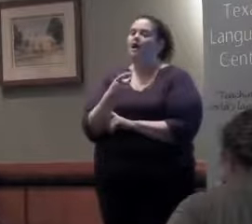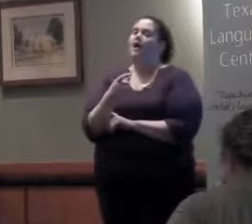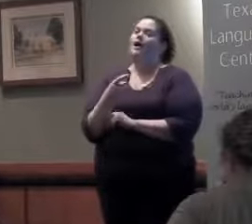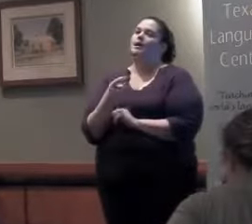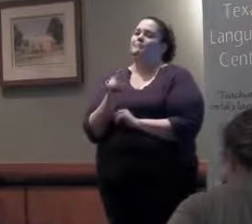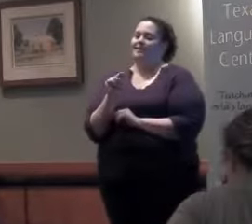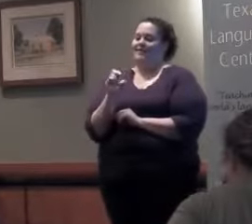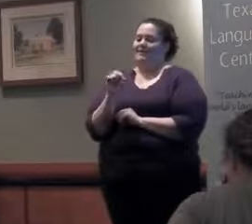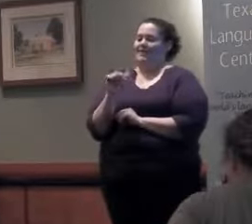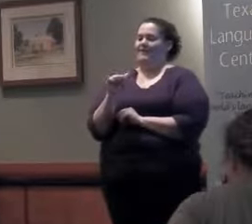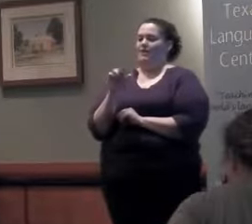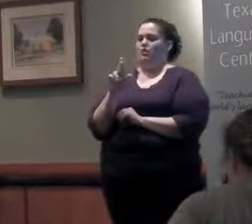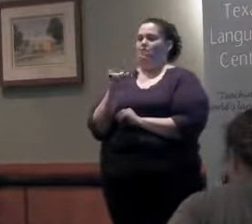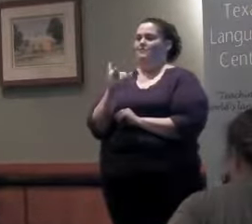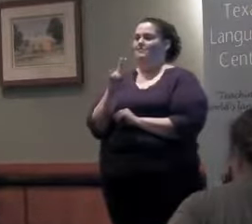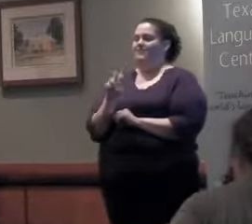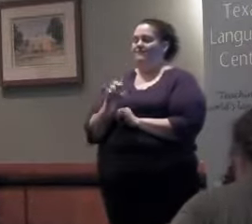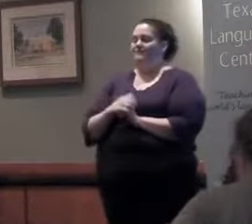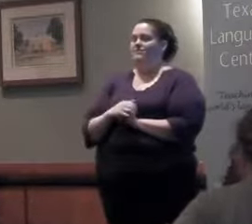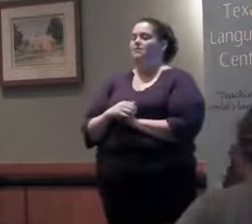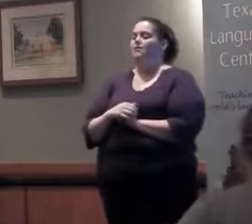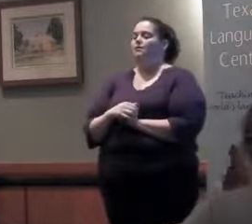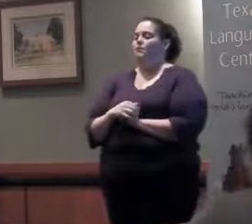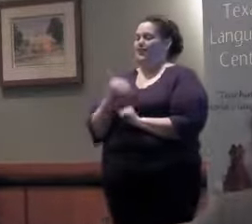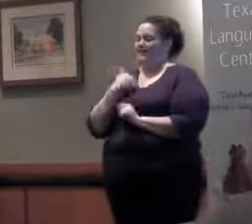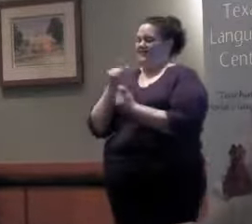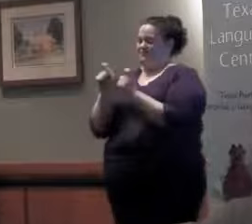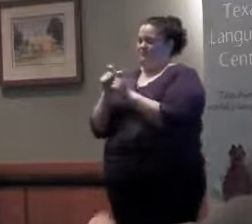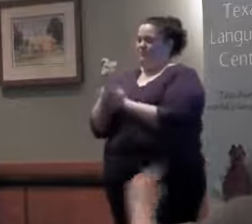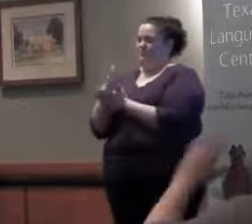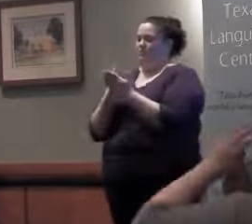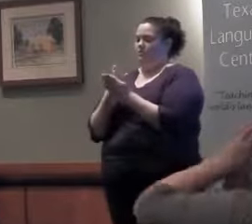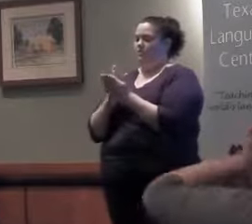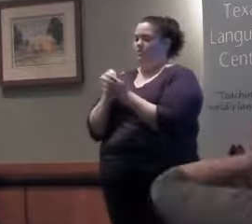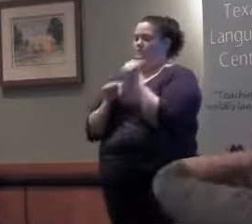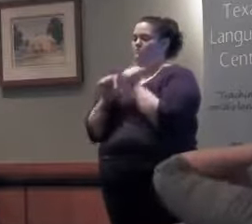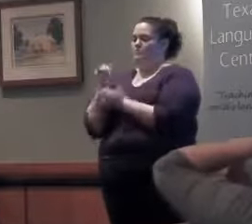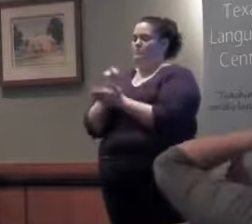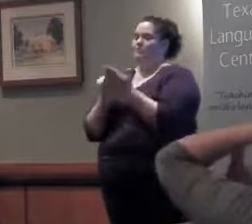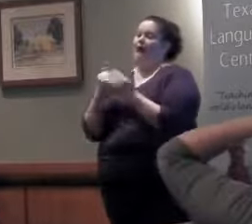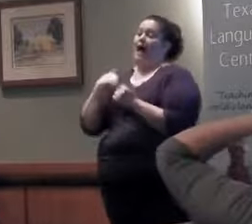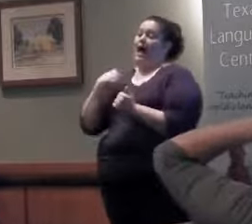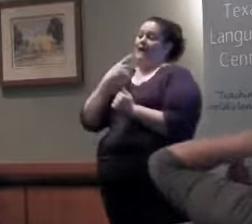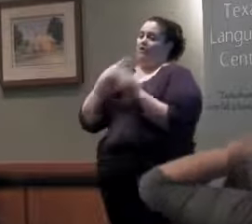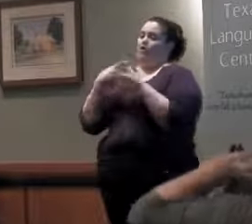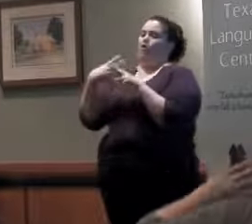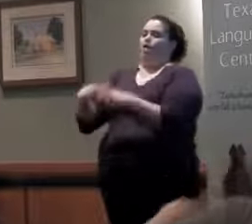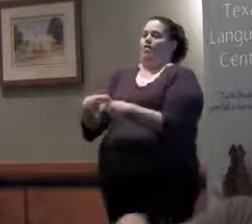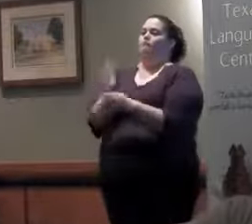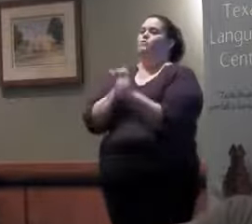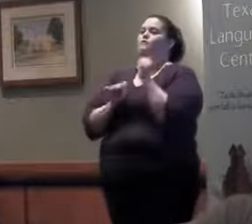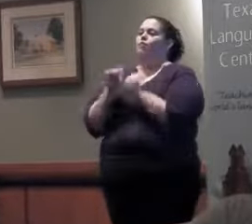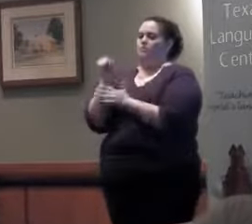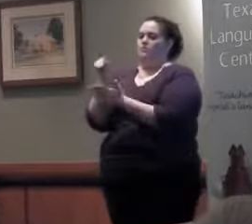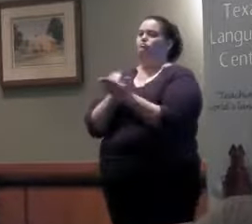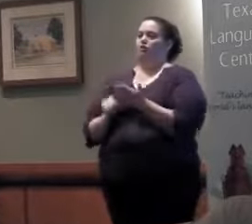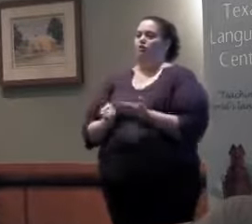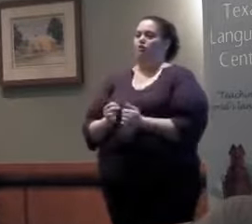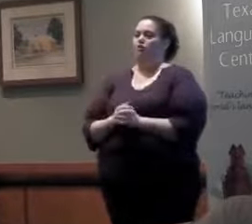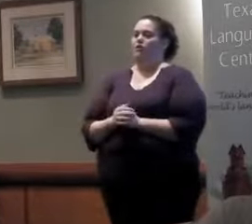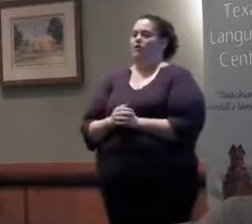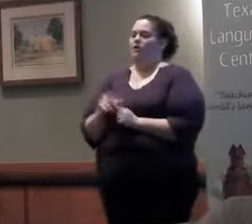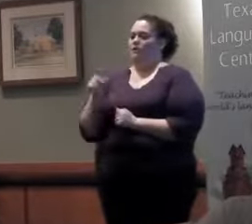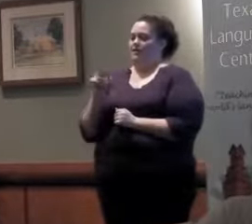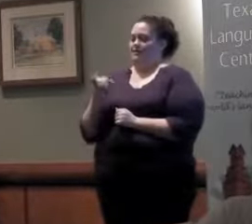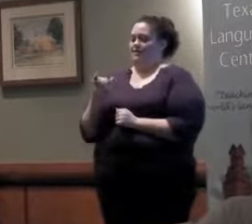this particular genre of performance art, and I call it performance art, so it's really,